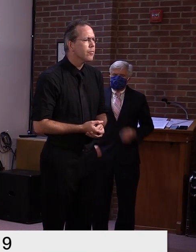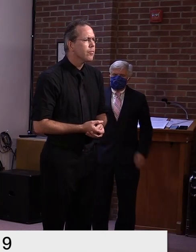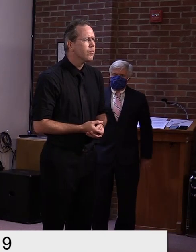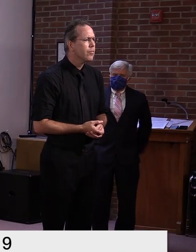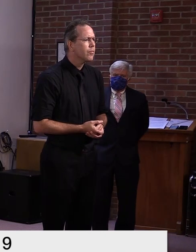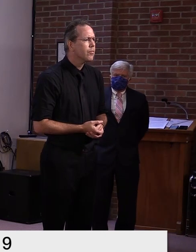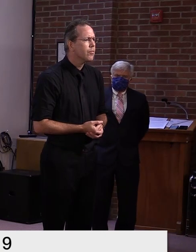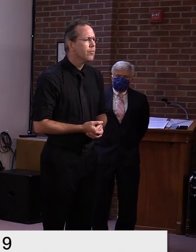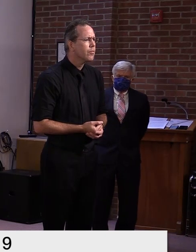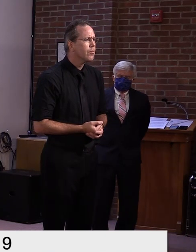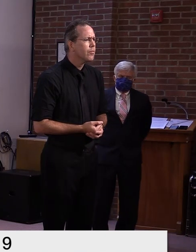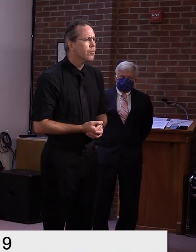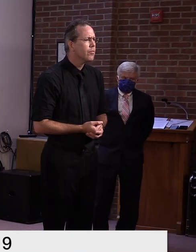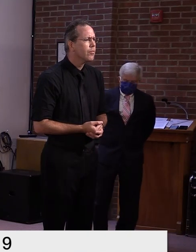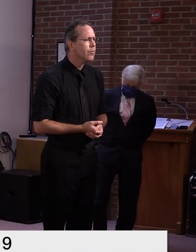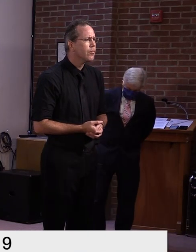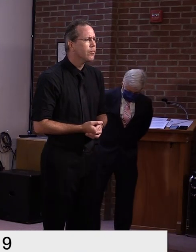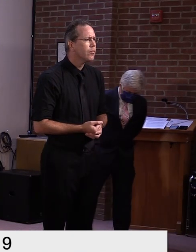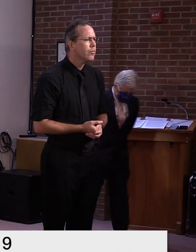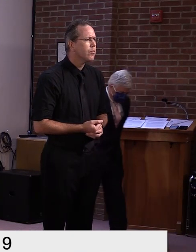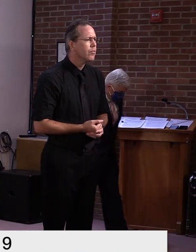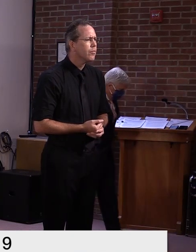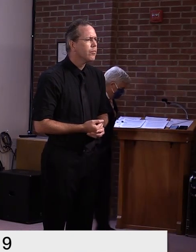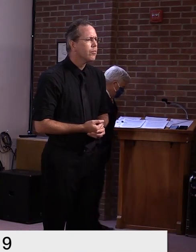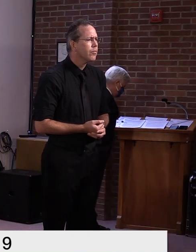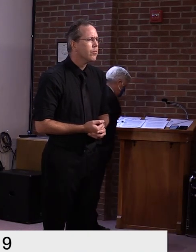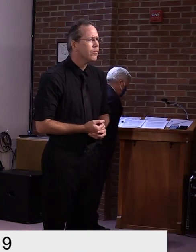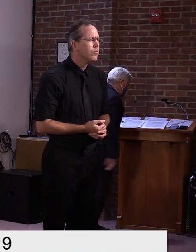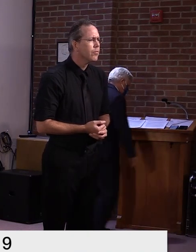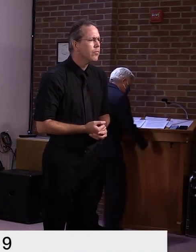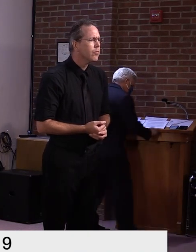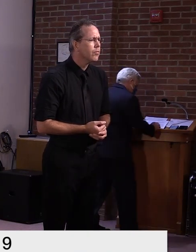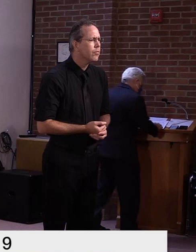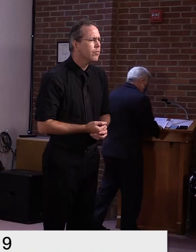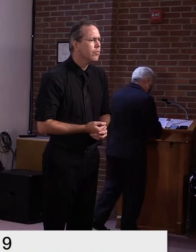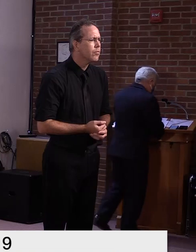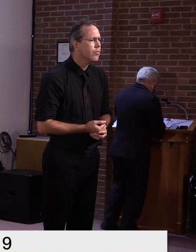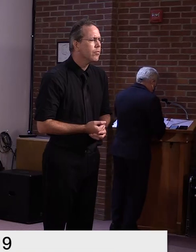accommodate those changes? Whether that be like bus drivers,